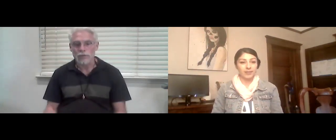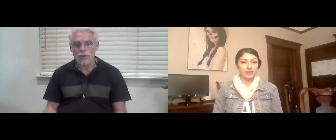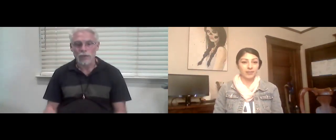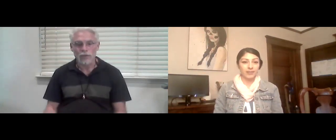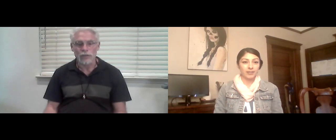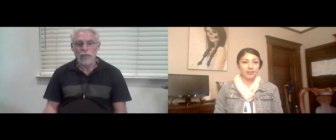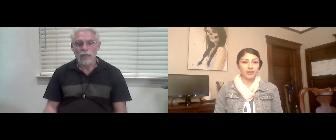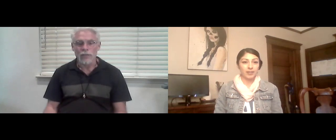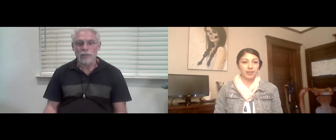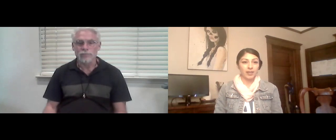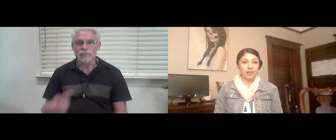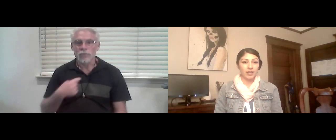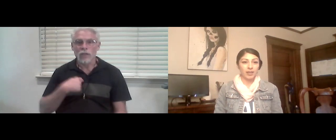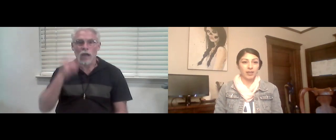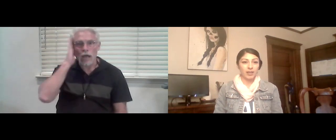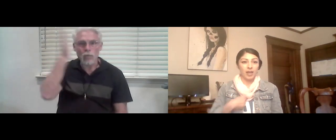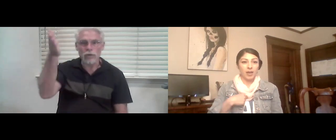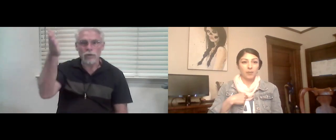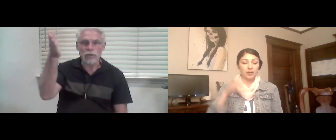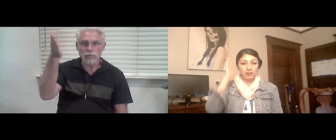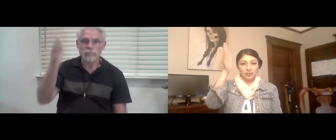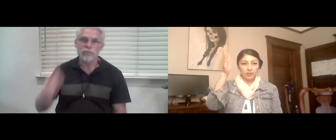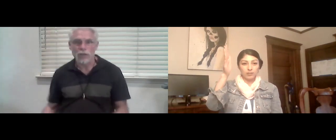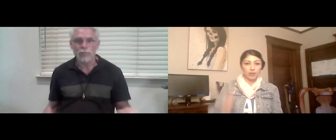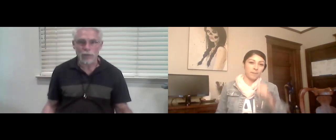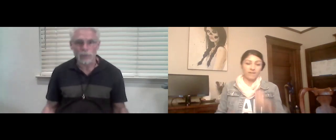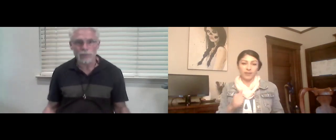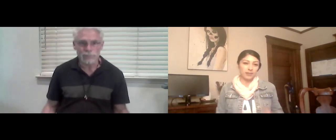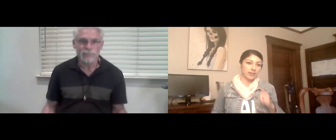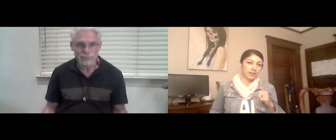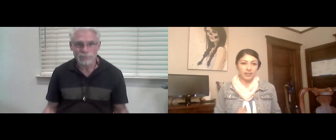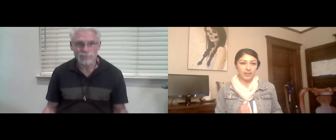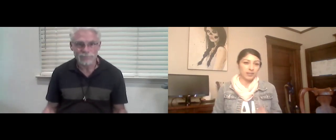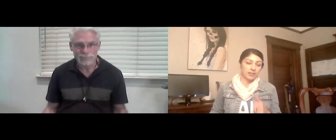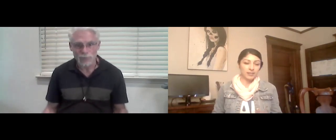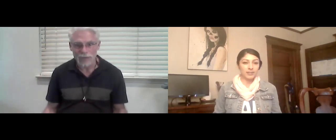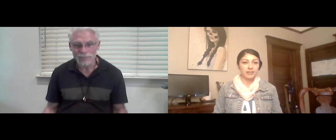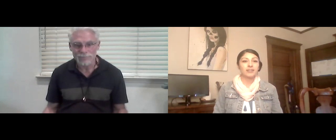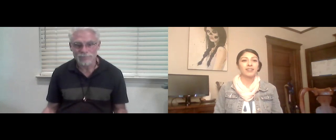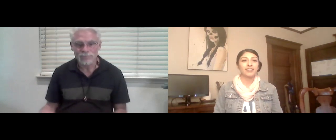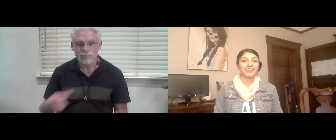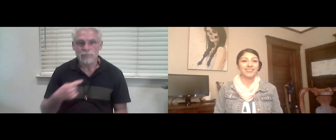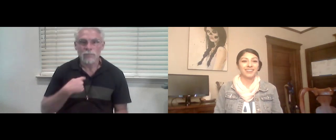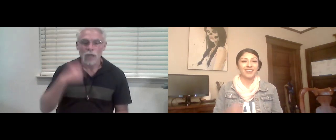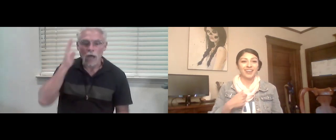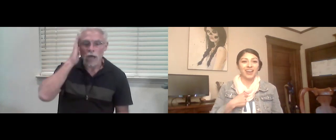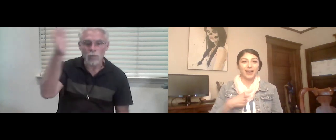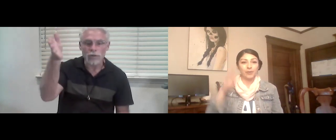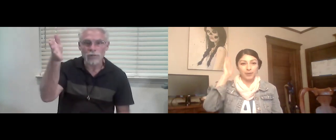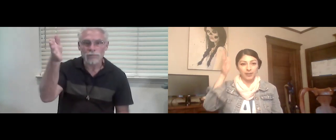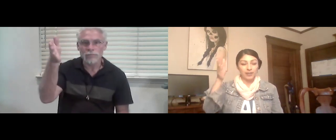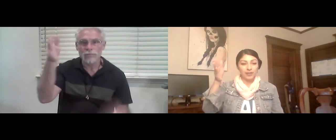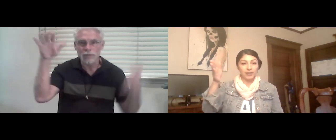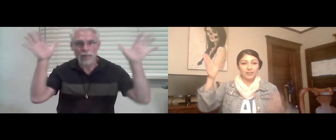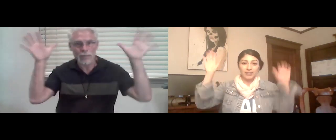Right. Okay, good. And then I will stomp my feet. Right. I